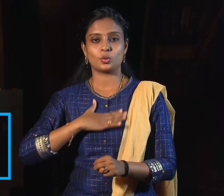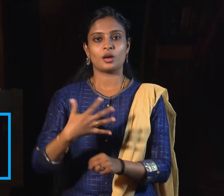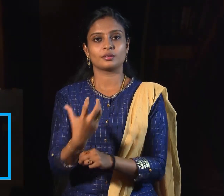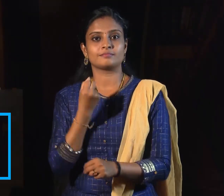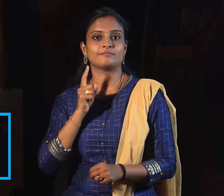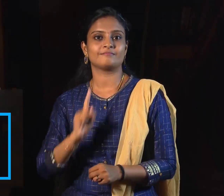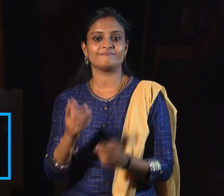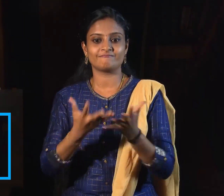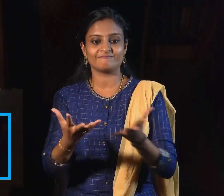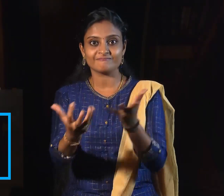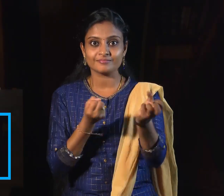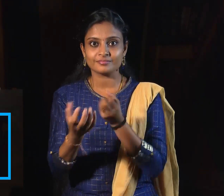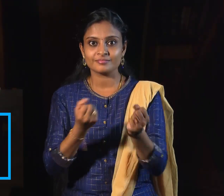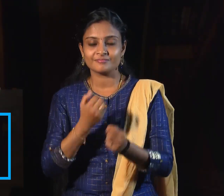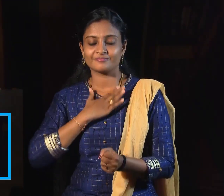goods or services.